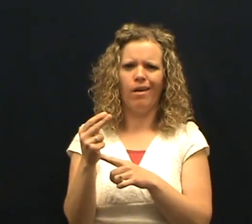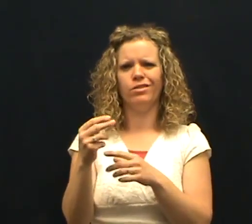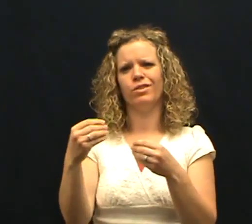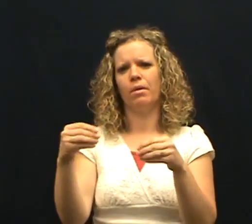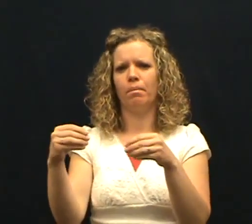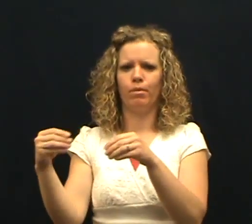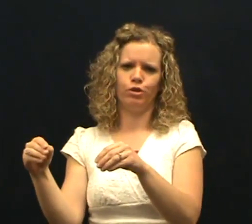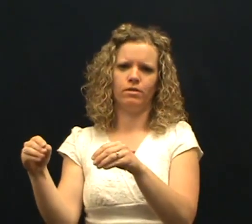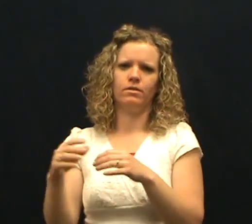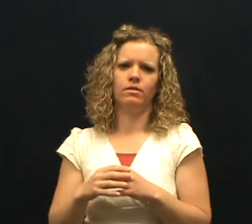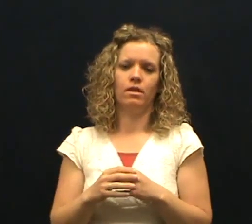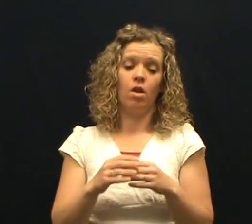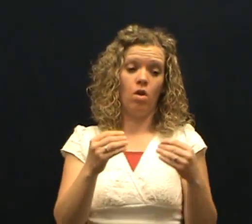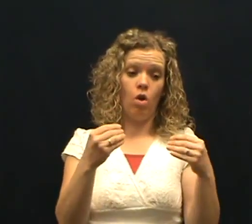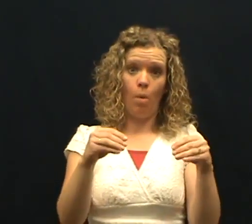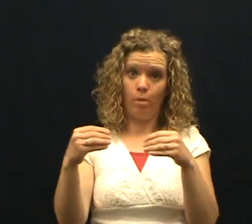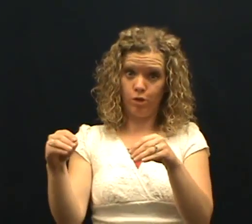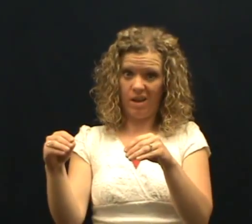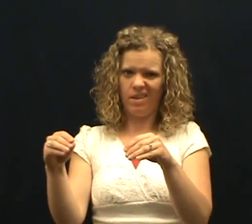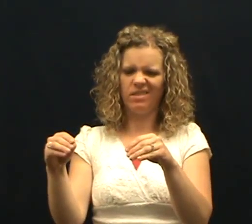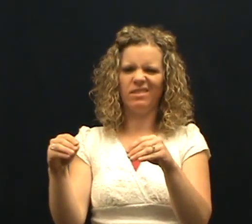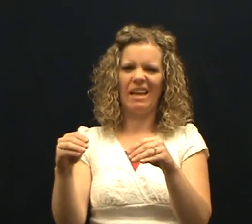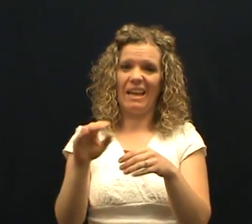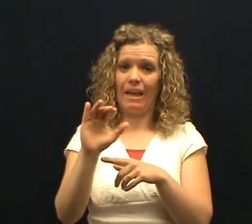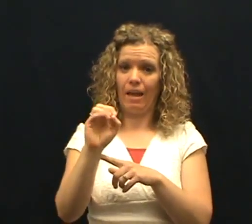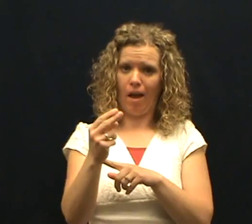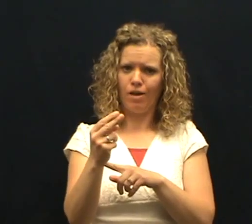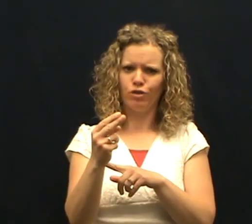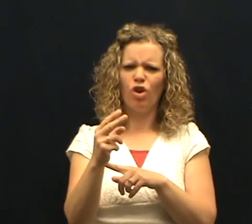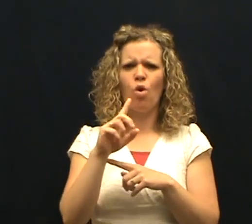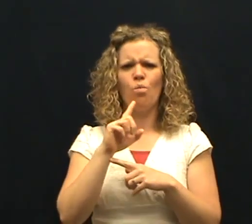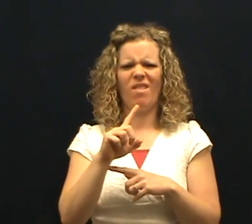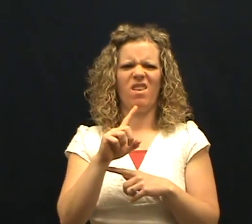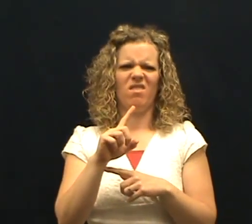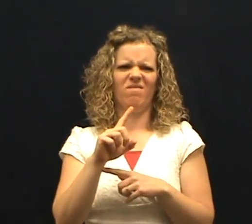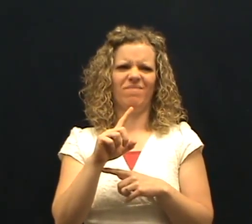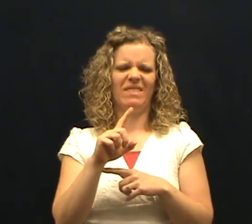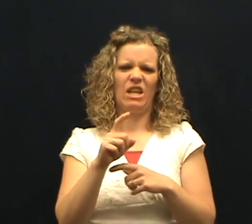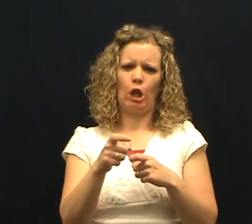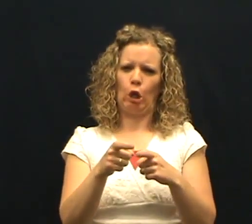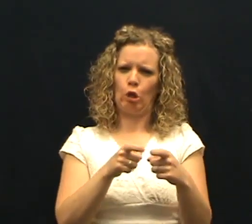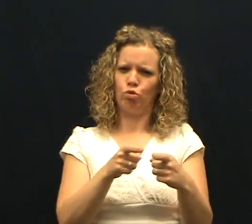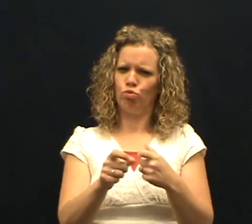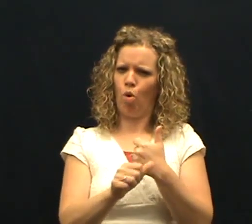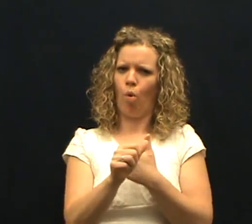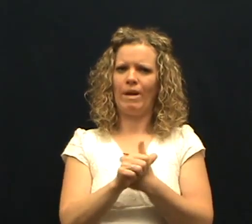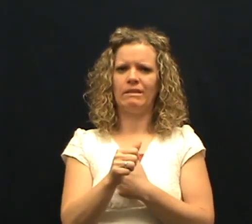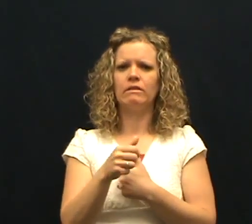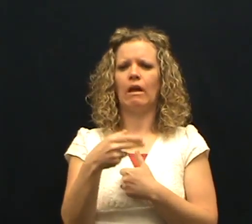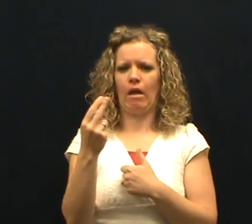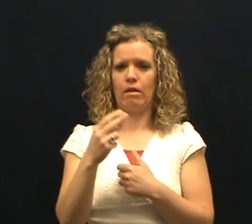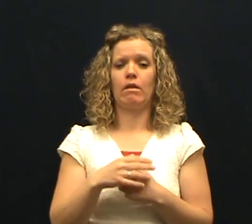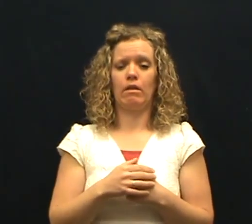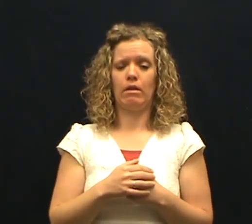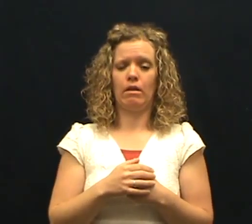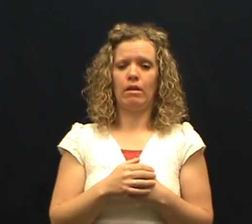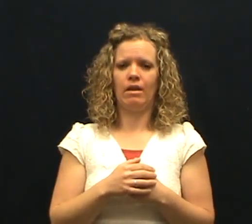and merchandise sales, have a pretty high control risk associated with them because, number one, they're easily